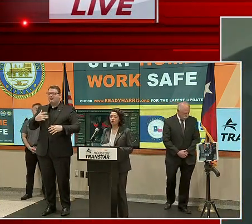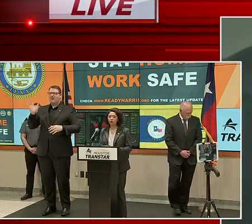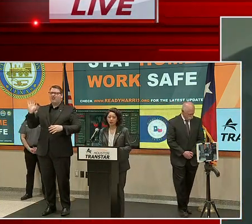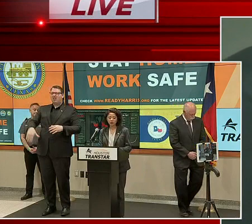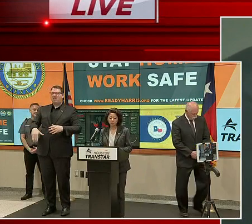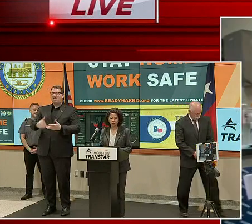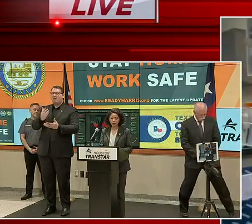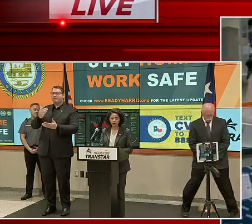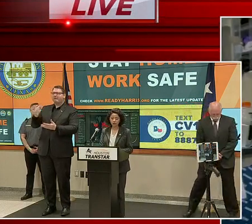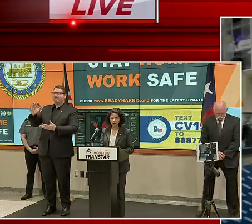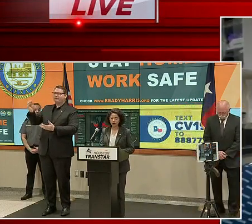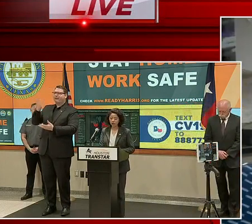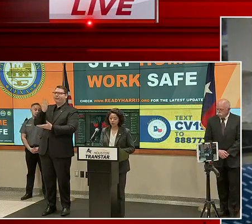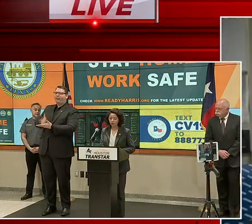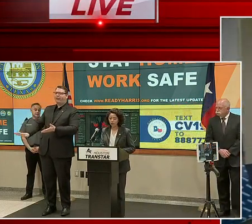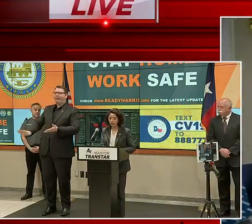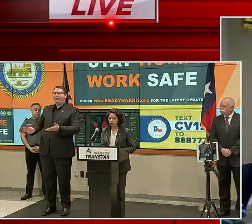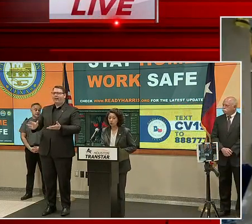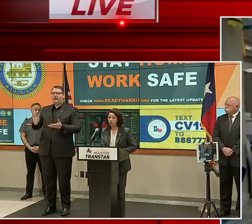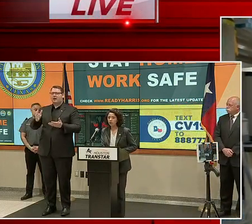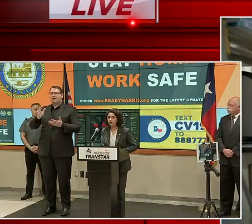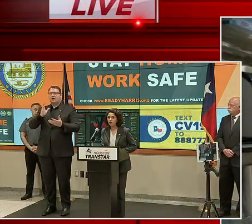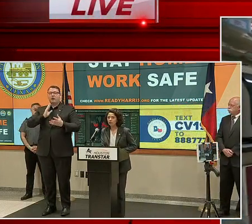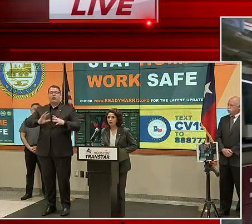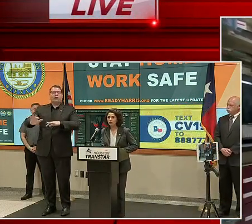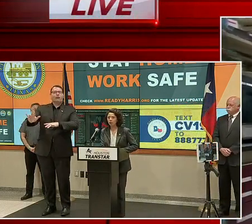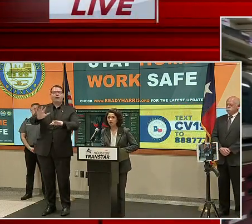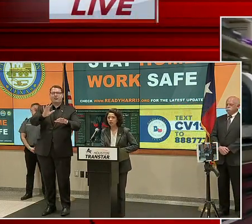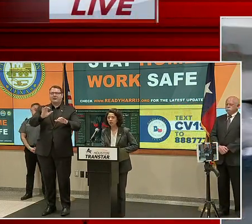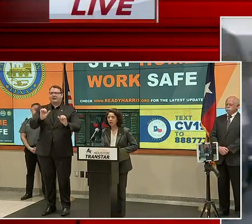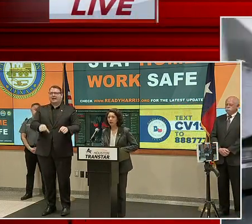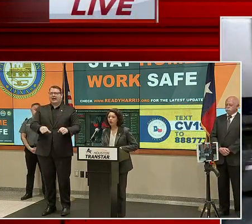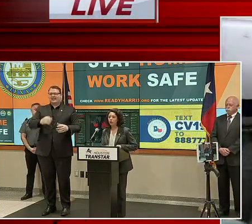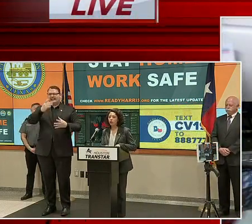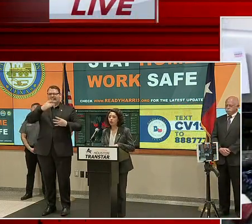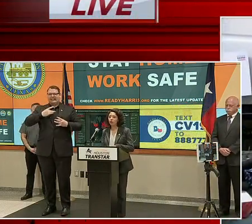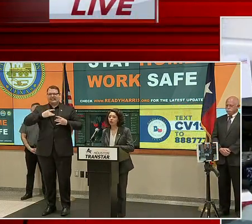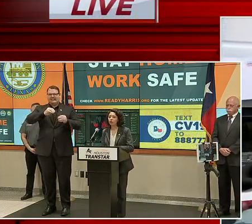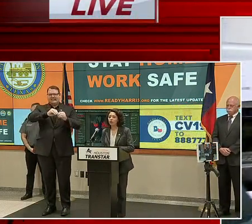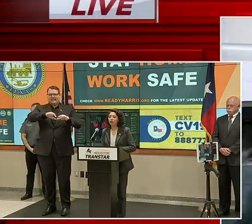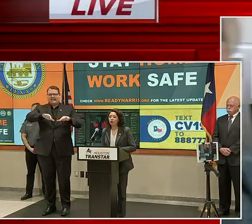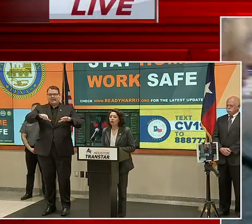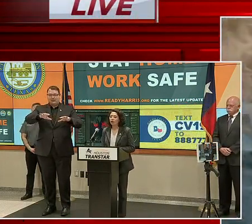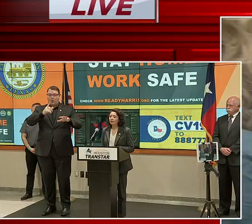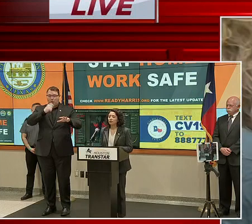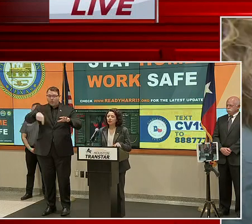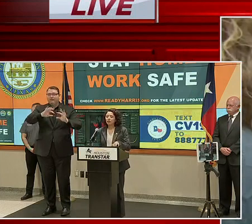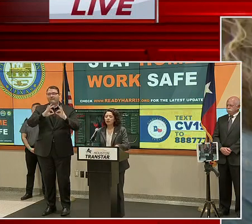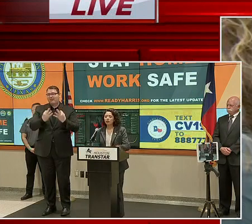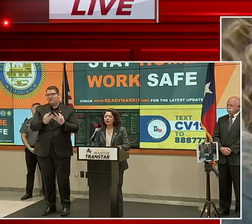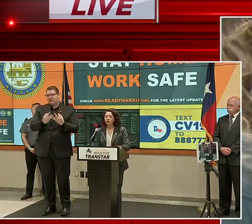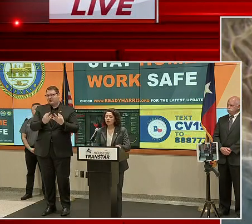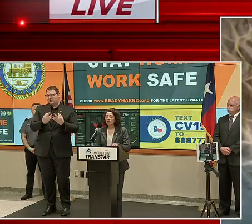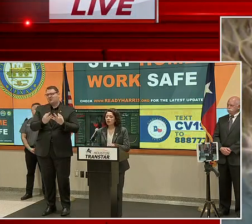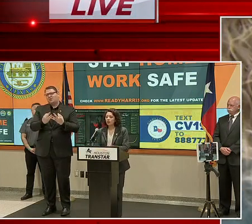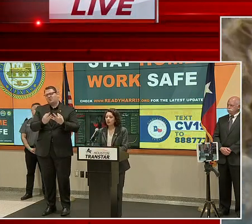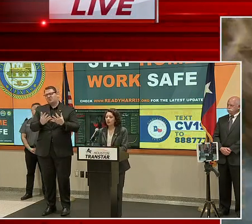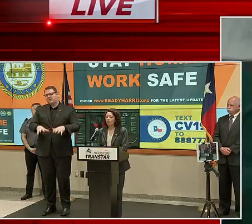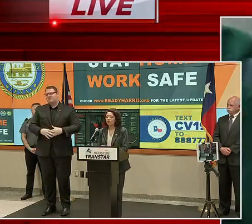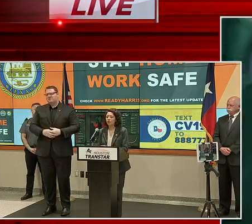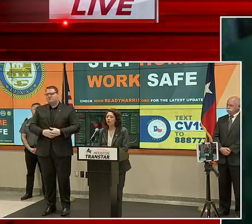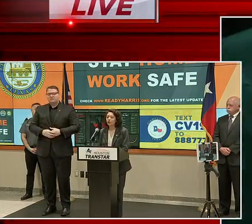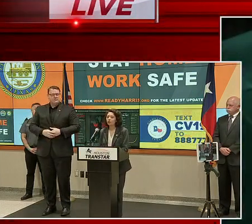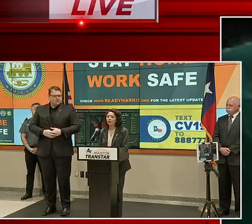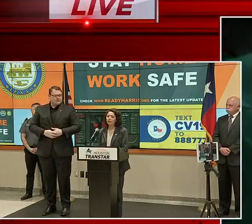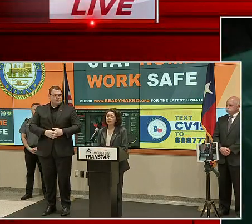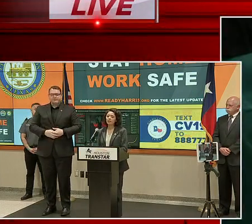Thank you so much. I will answer the other questions in terms of the decision making for the order. As we lead the community through